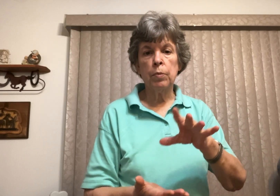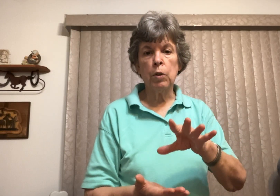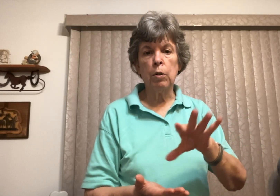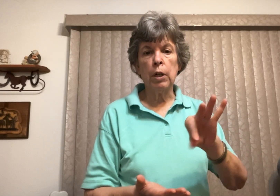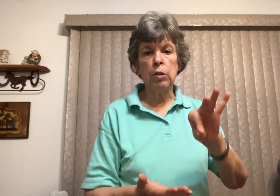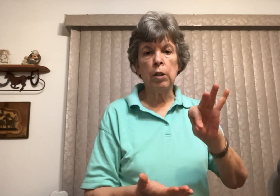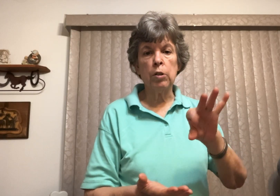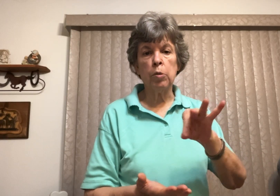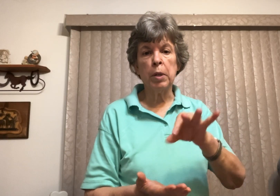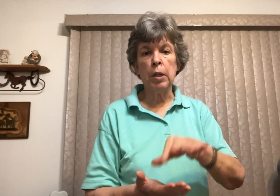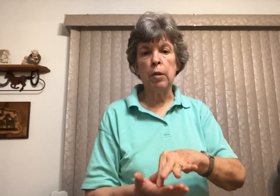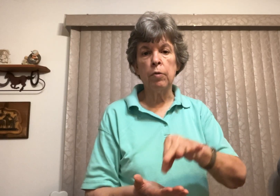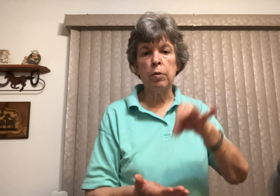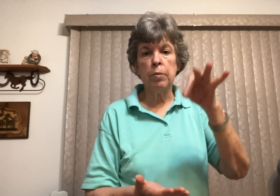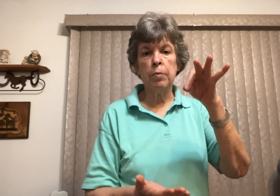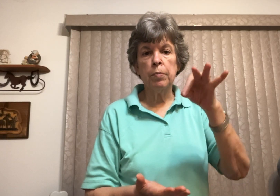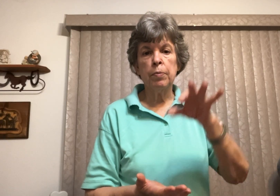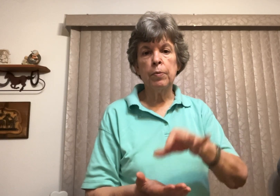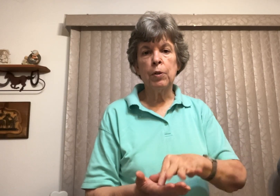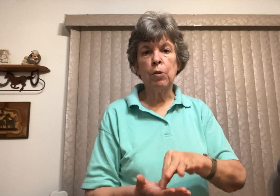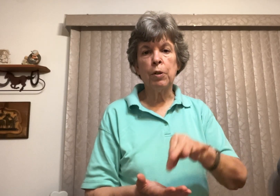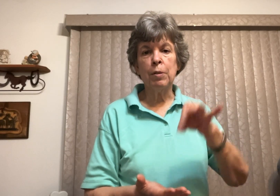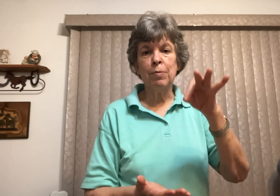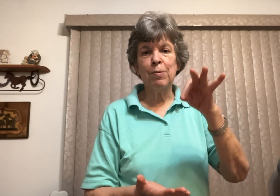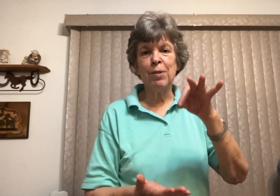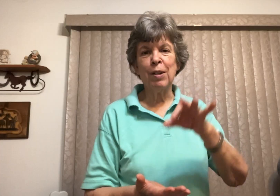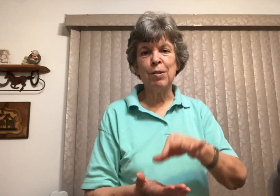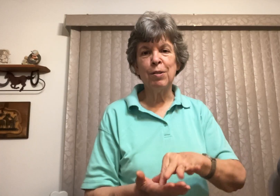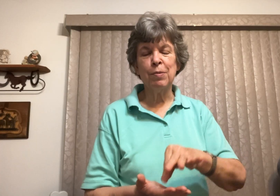Or actually, that should be an F. Sorry, found.